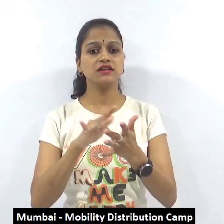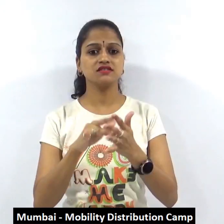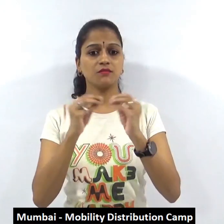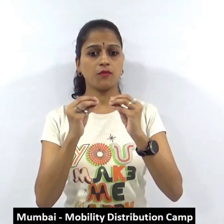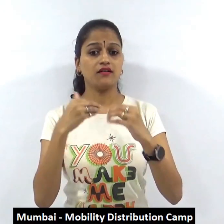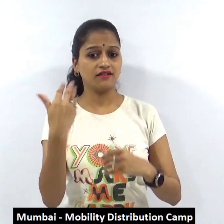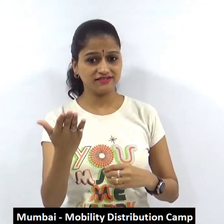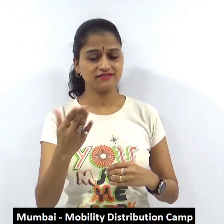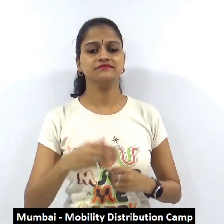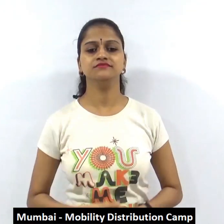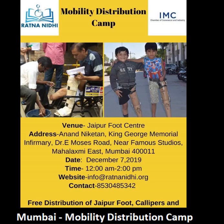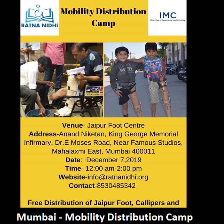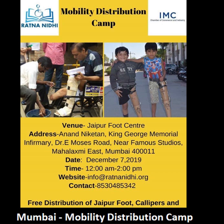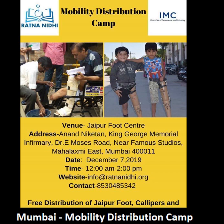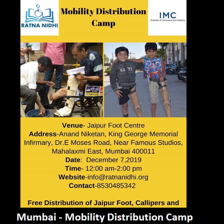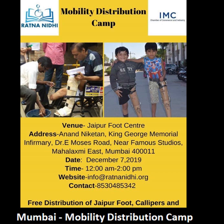Mumbai, Mobility Distribution Camp